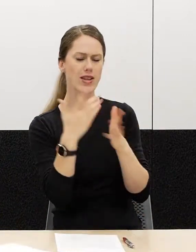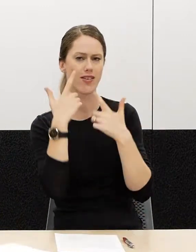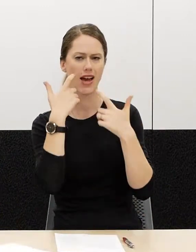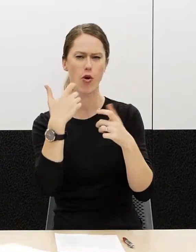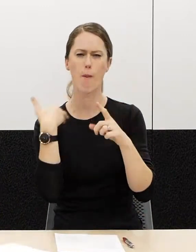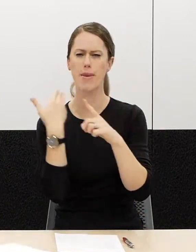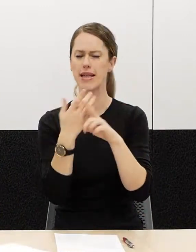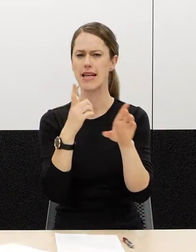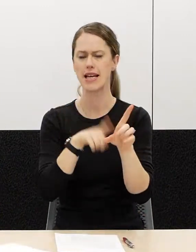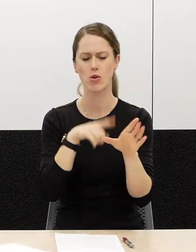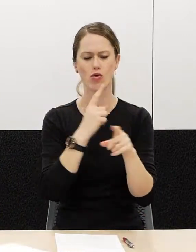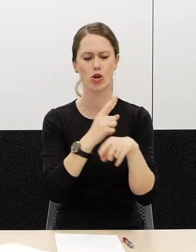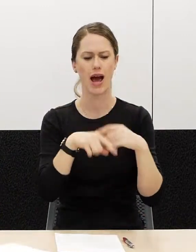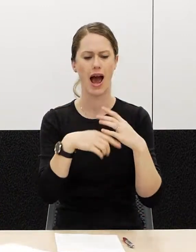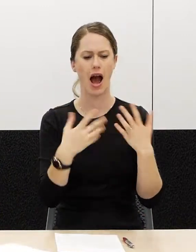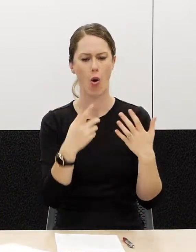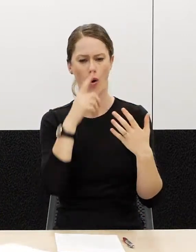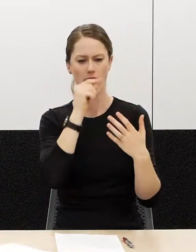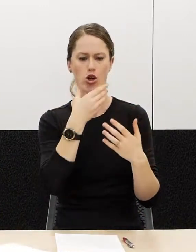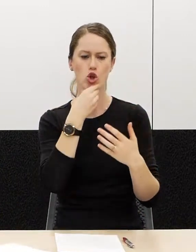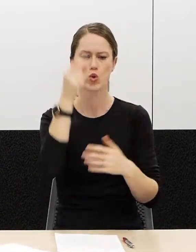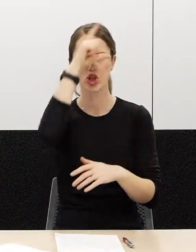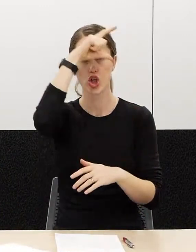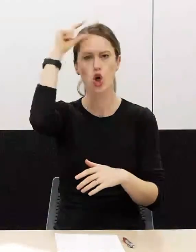years we've talked about how we can effectively use